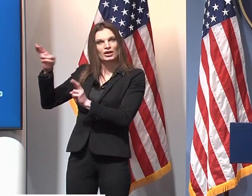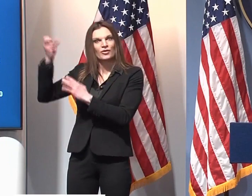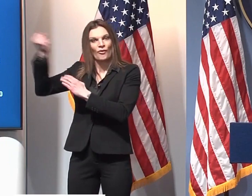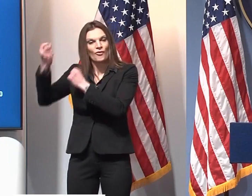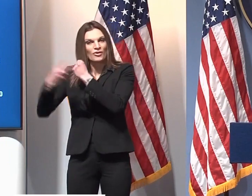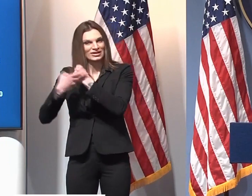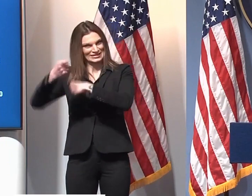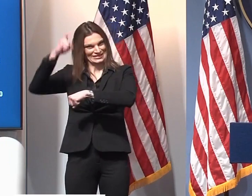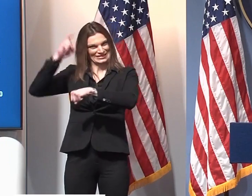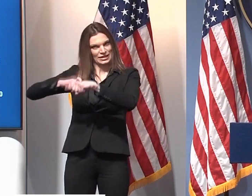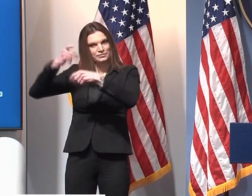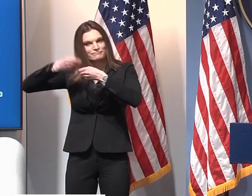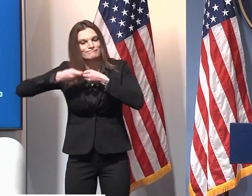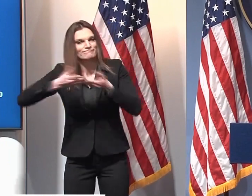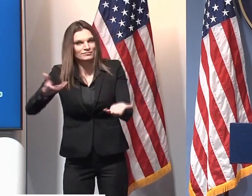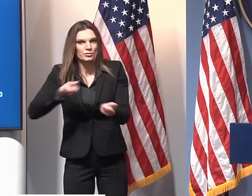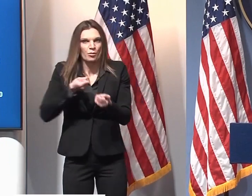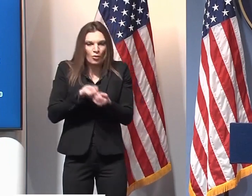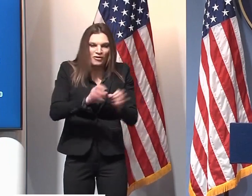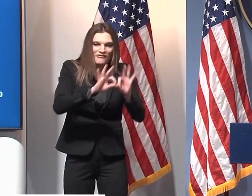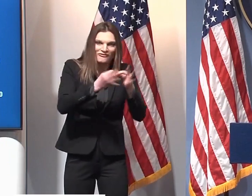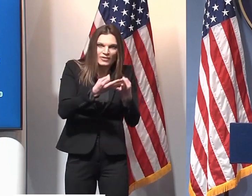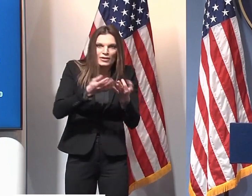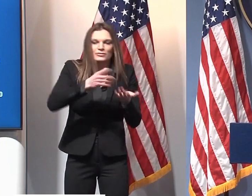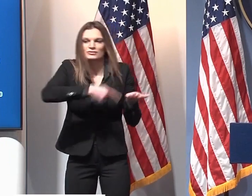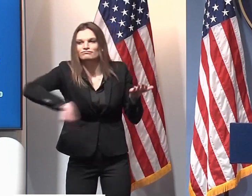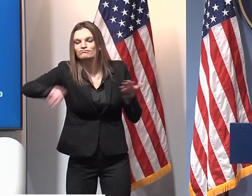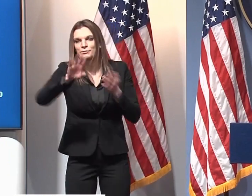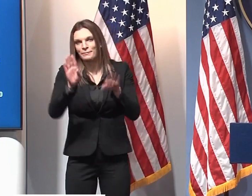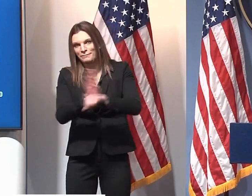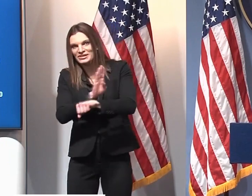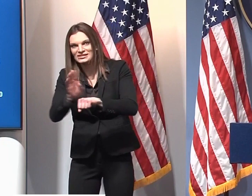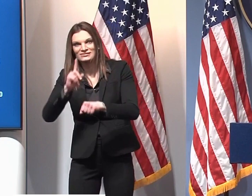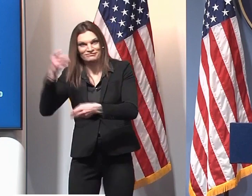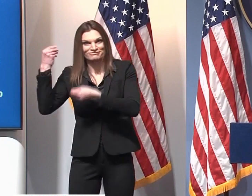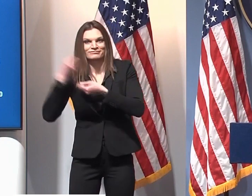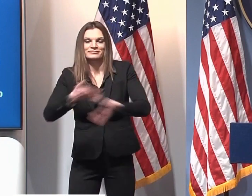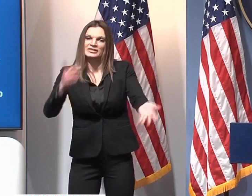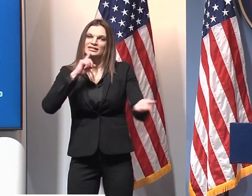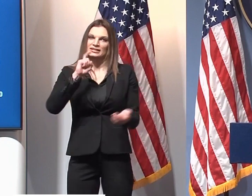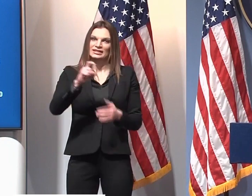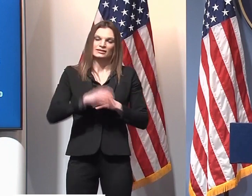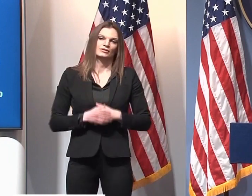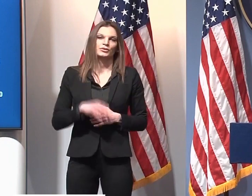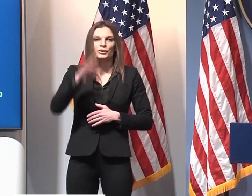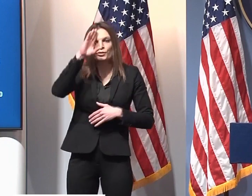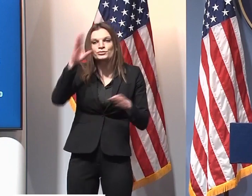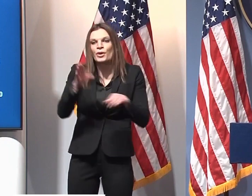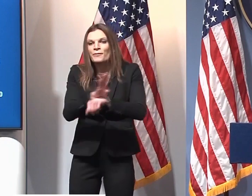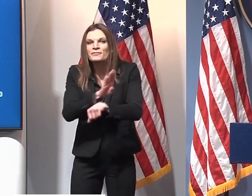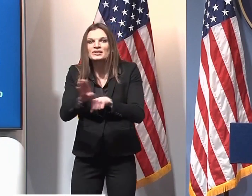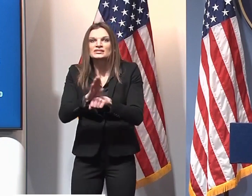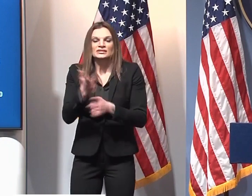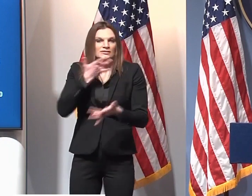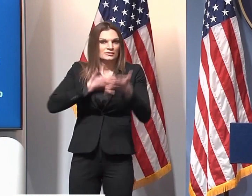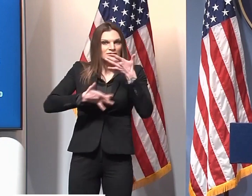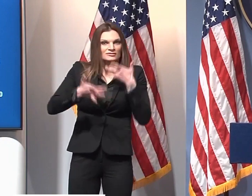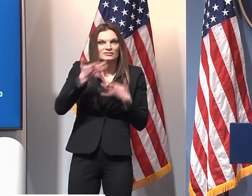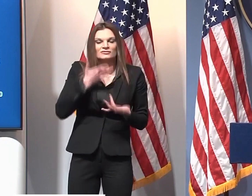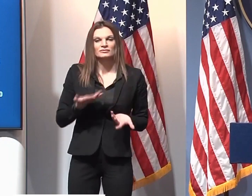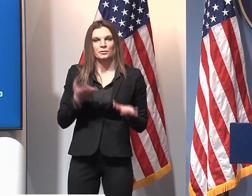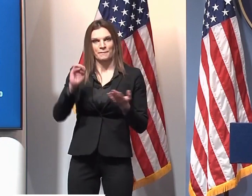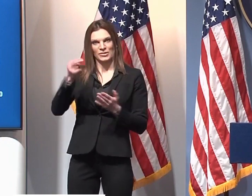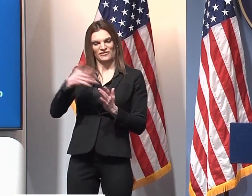Let's deploy them immediately. We know that small businesses are facing uncertainties. Infrastructure continues to crumble, and